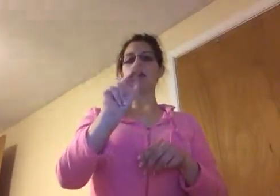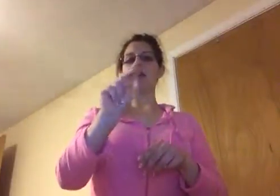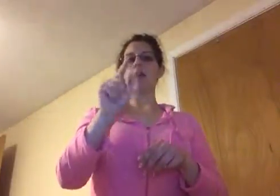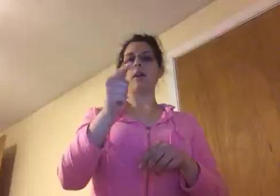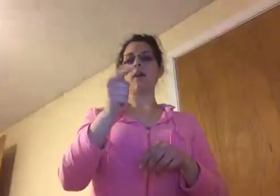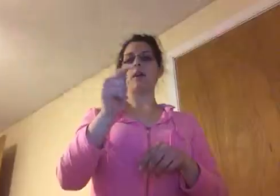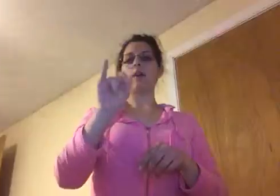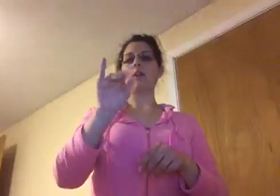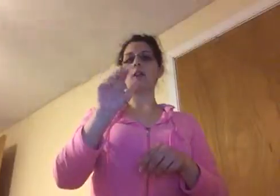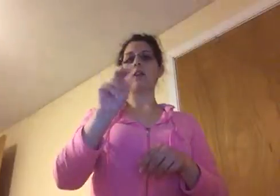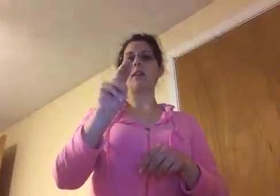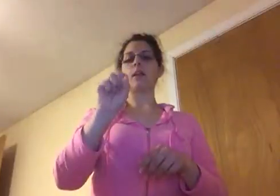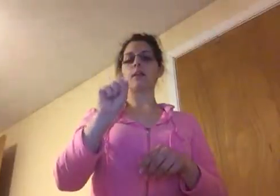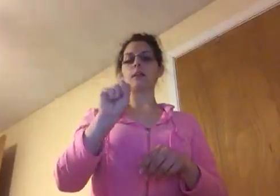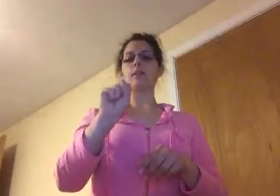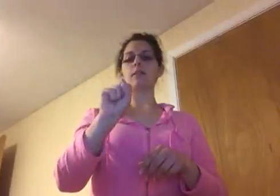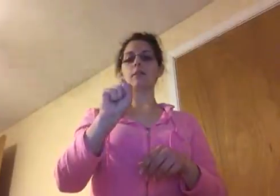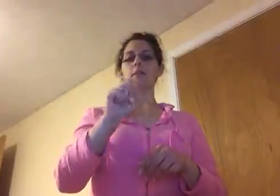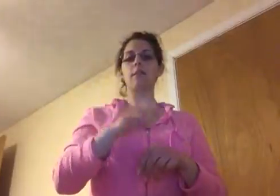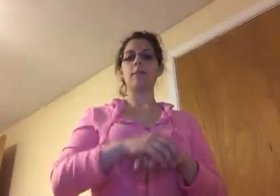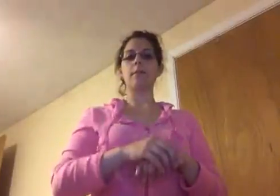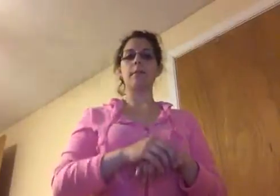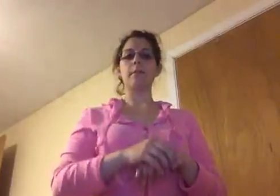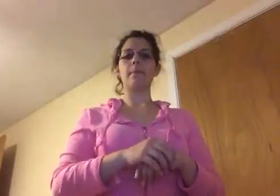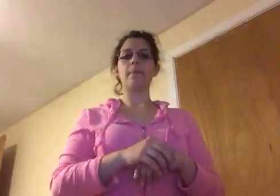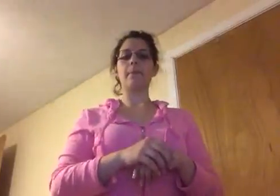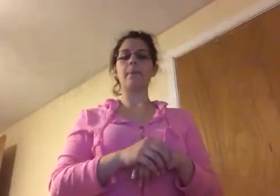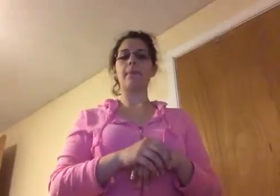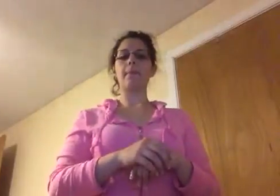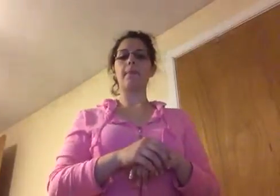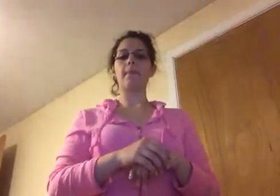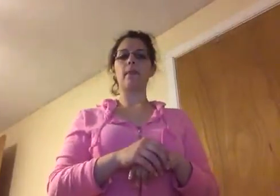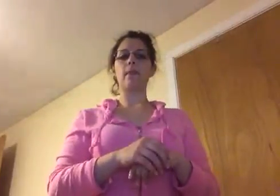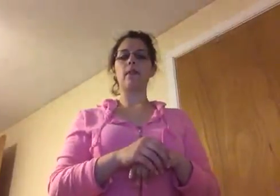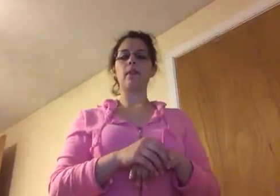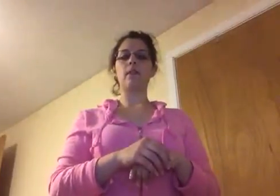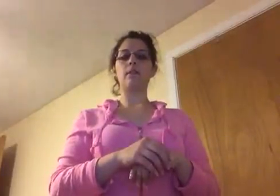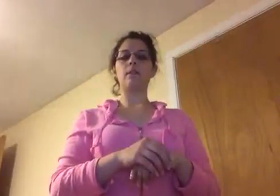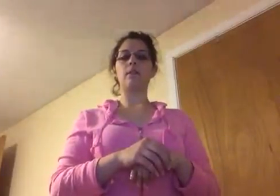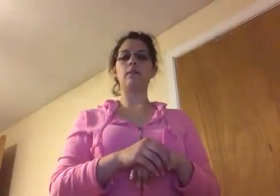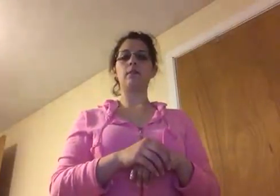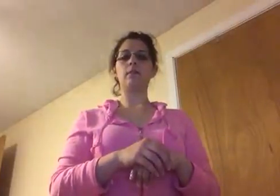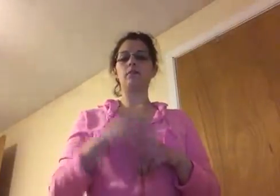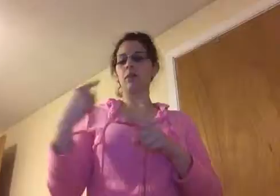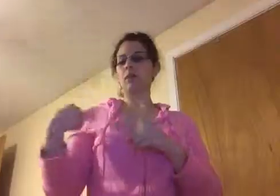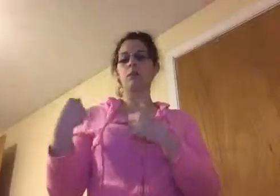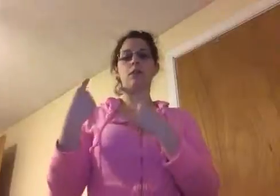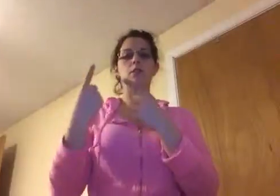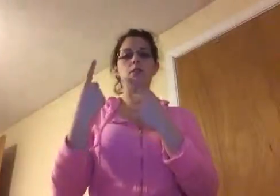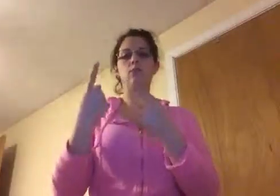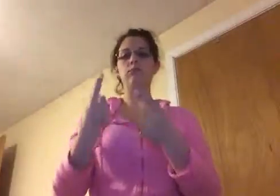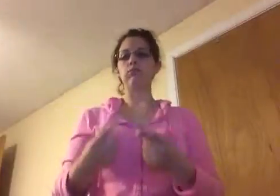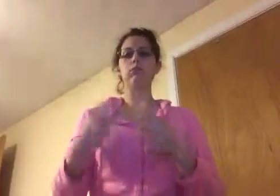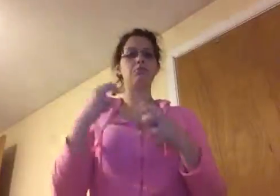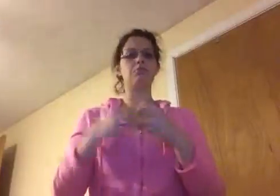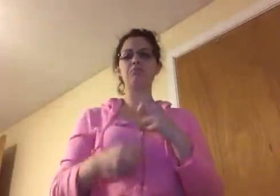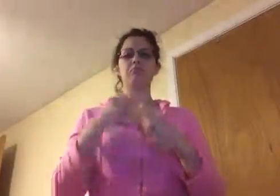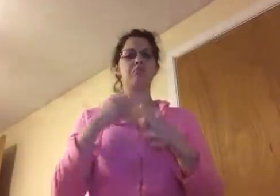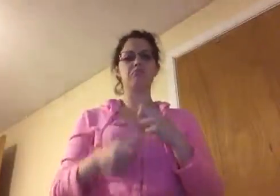as Anglicans. And there had already been turmoil, and the Protestant Reformation had already